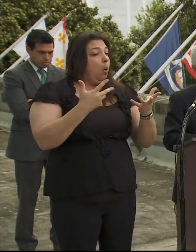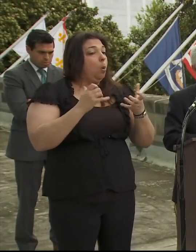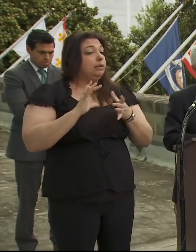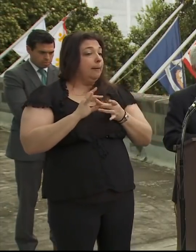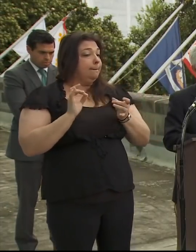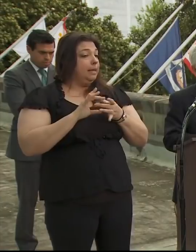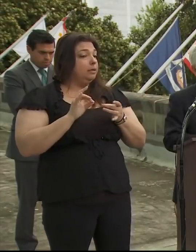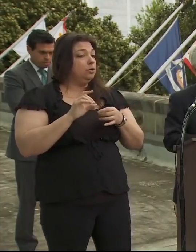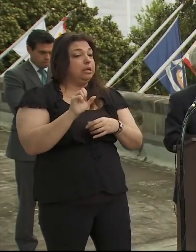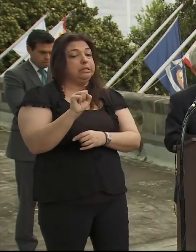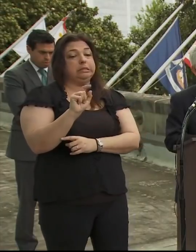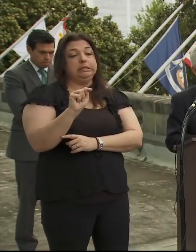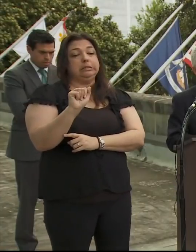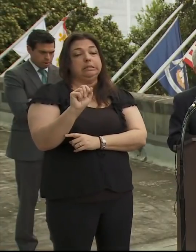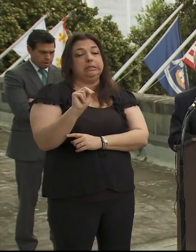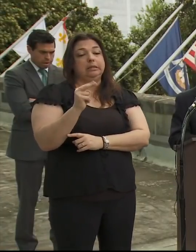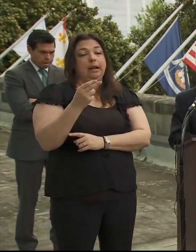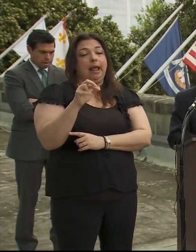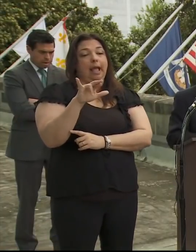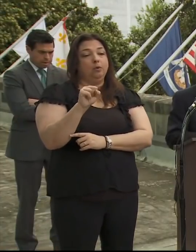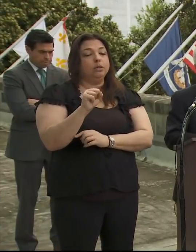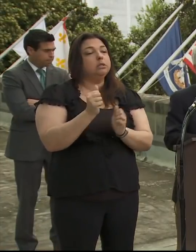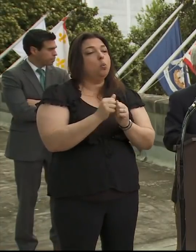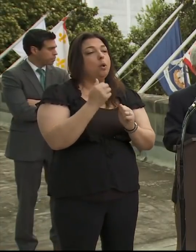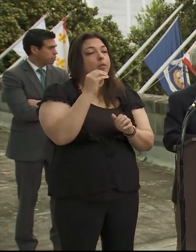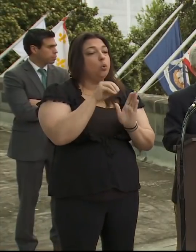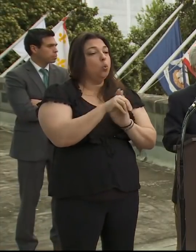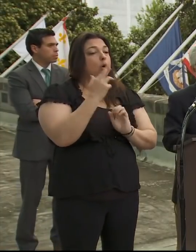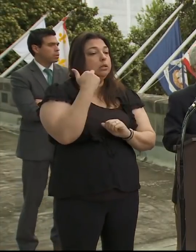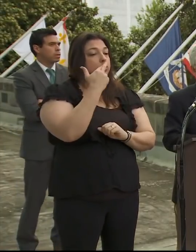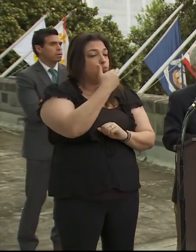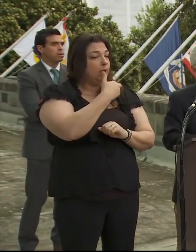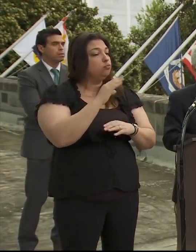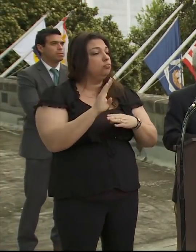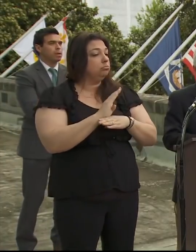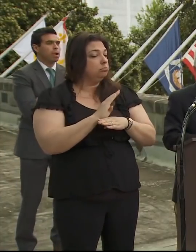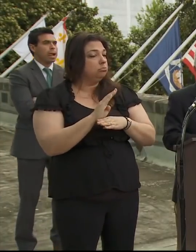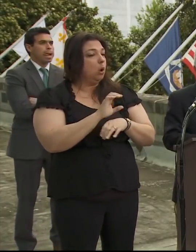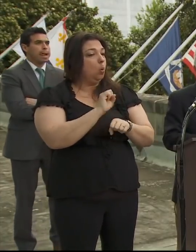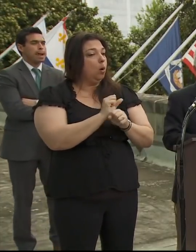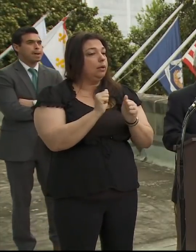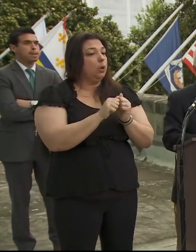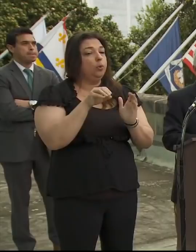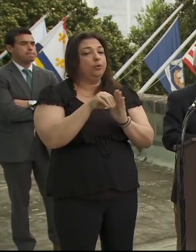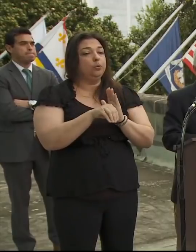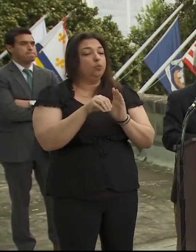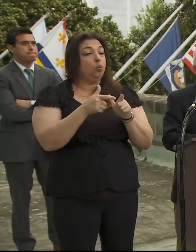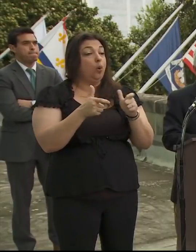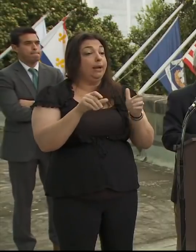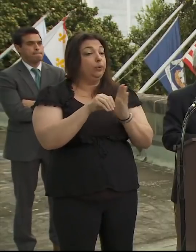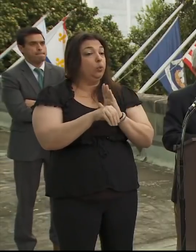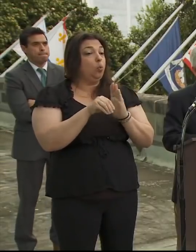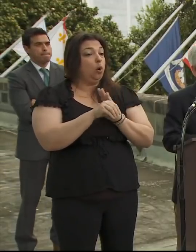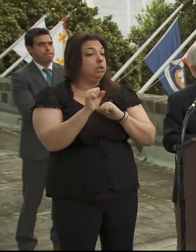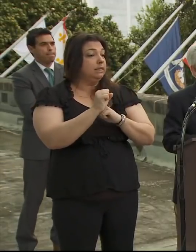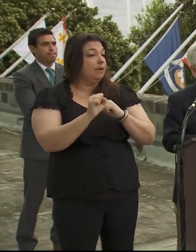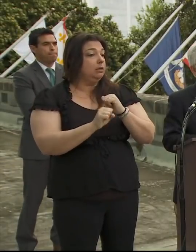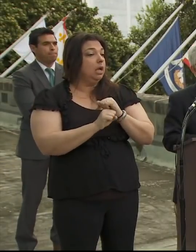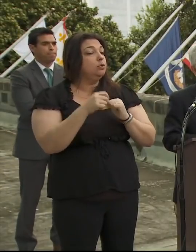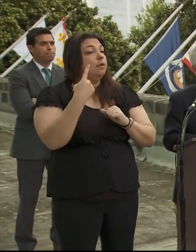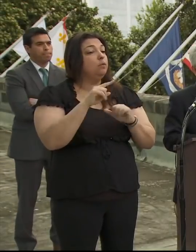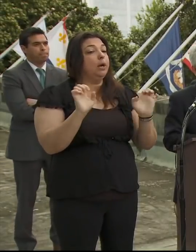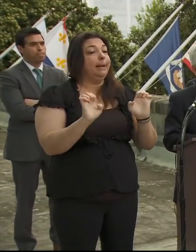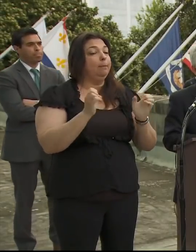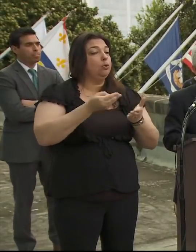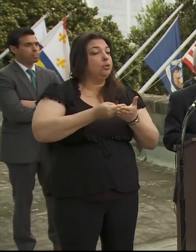mention that Stan Harris with the Louisiana Restaurant Association is working very closely with the Greater New Orleans Foundation to stand up an emergency fund